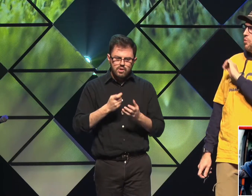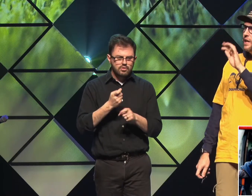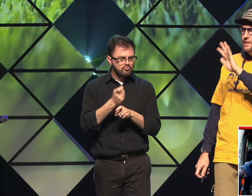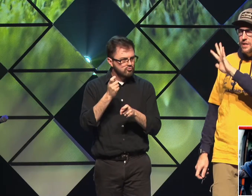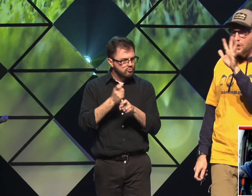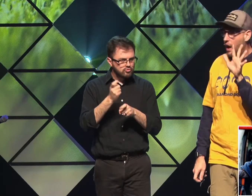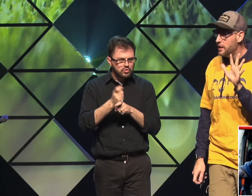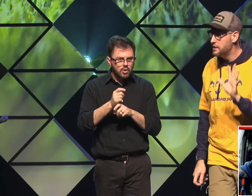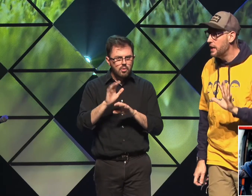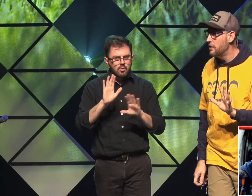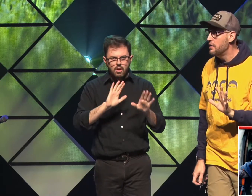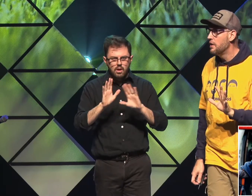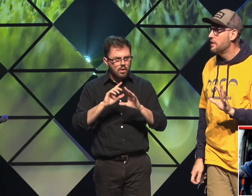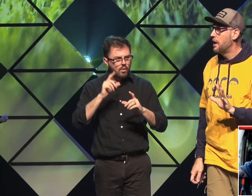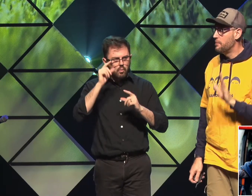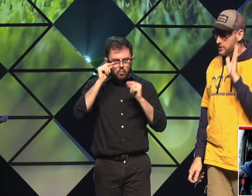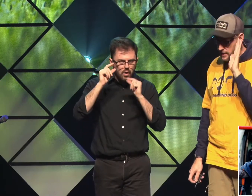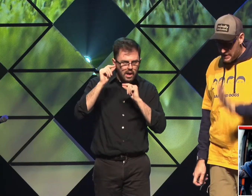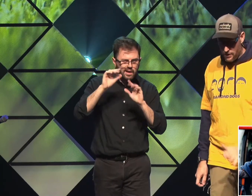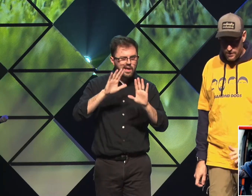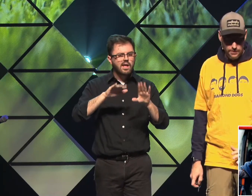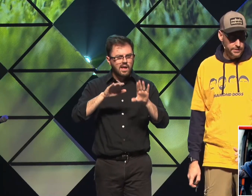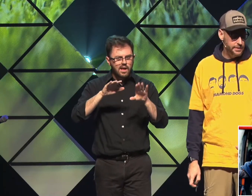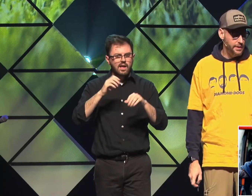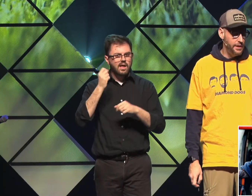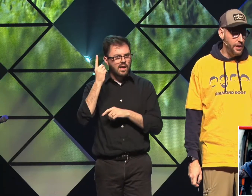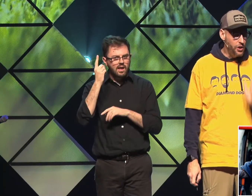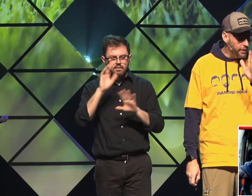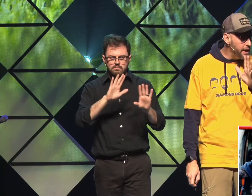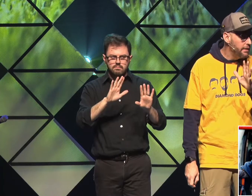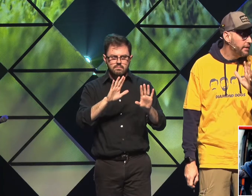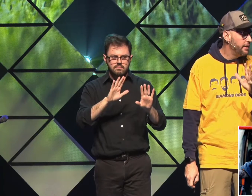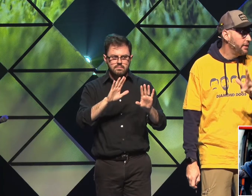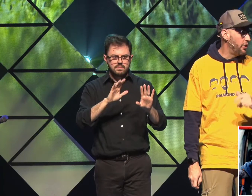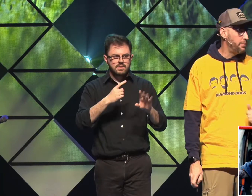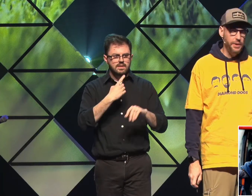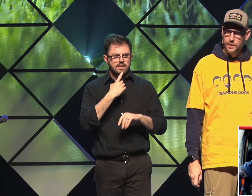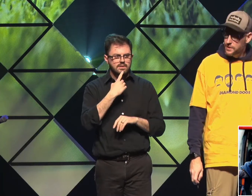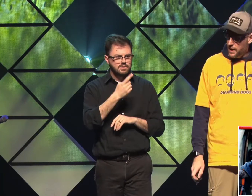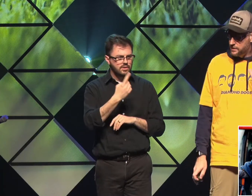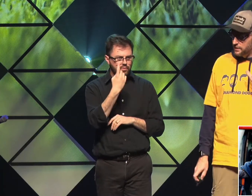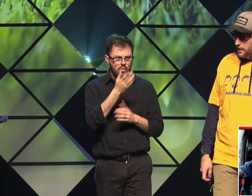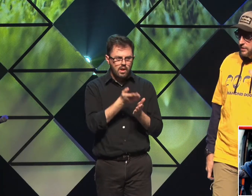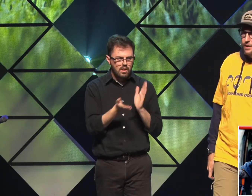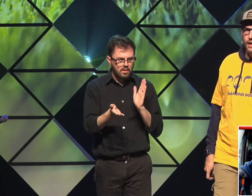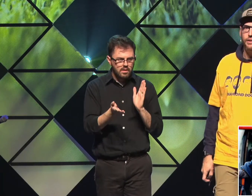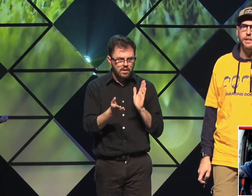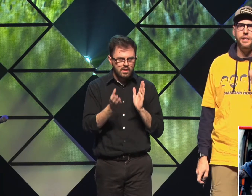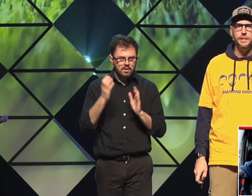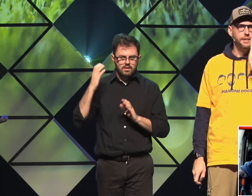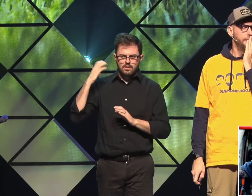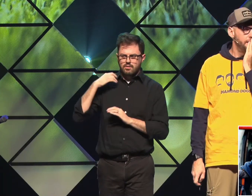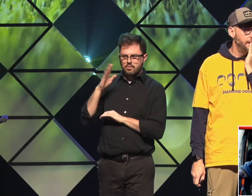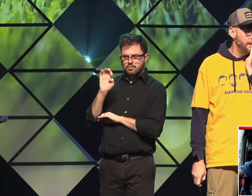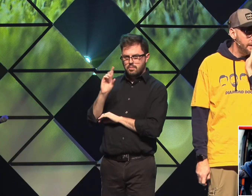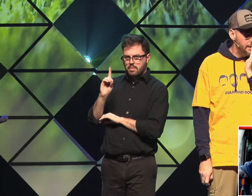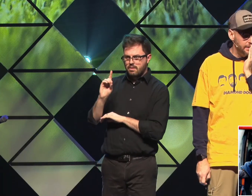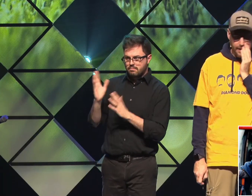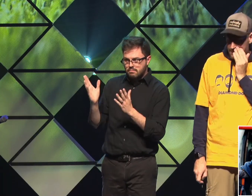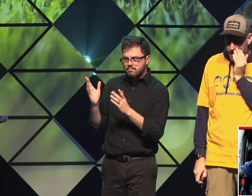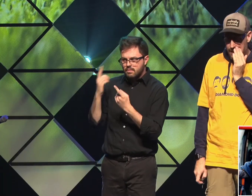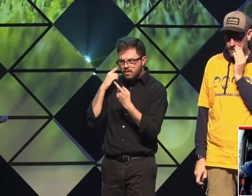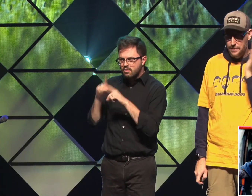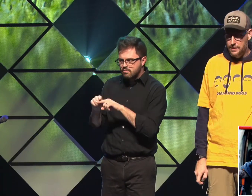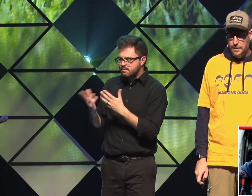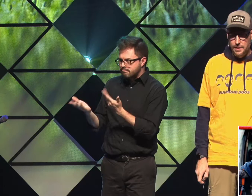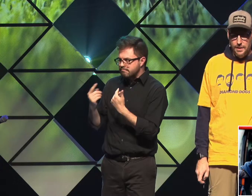any winks and nods later. I'm just going to tell you. Agree? Coach Beard, yes, I agree. He says,